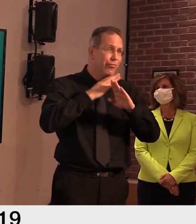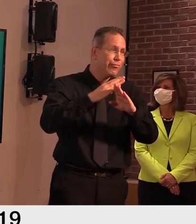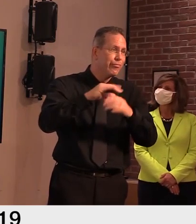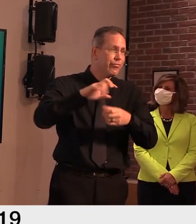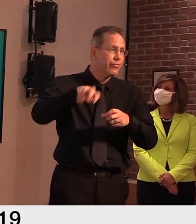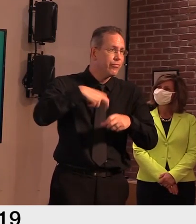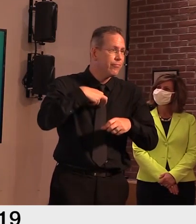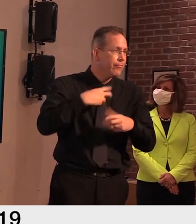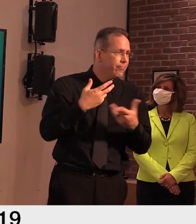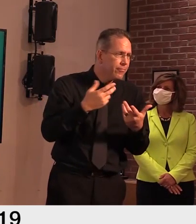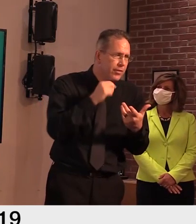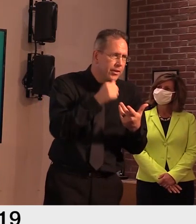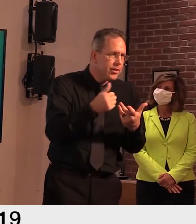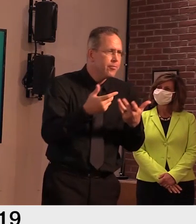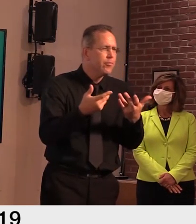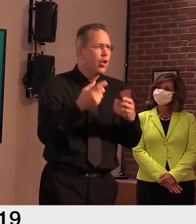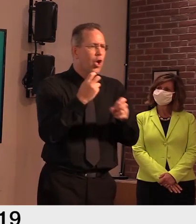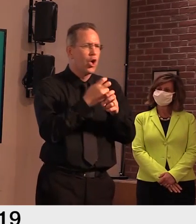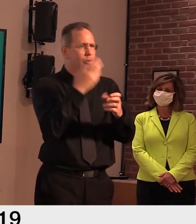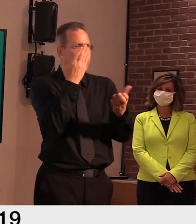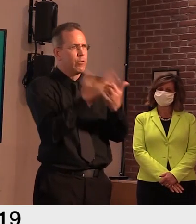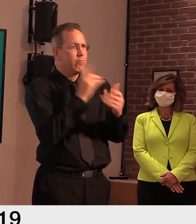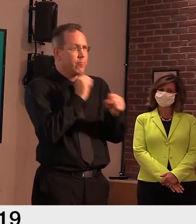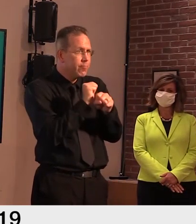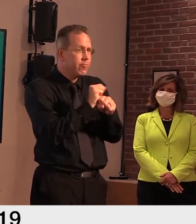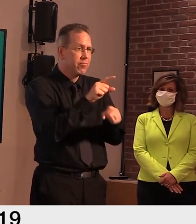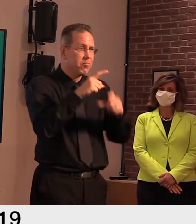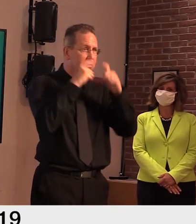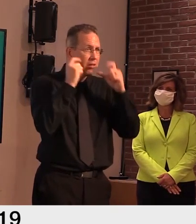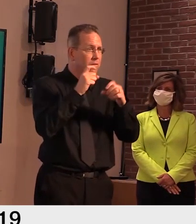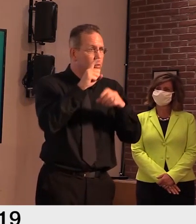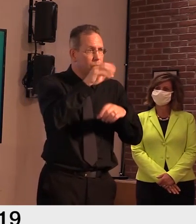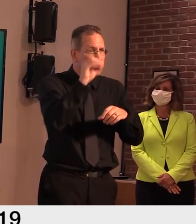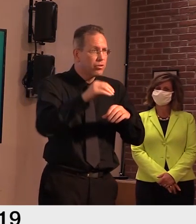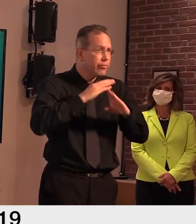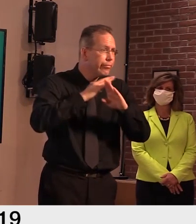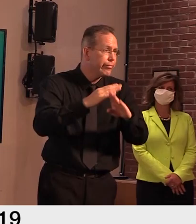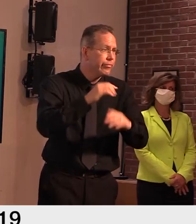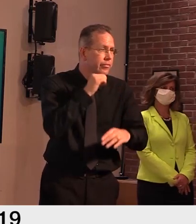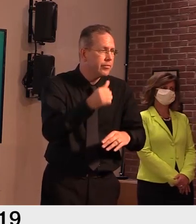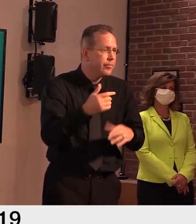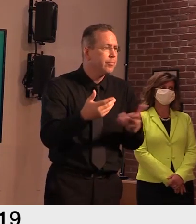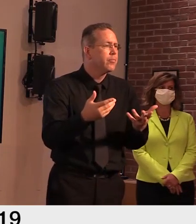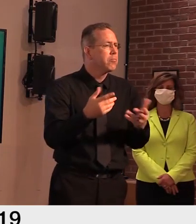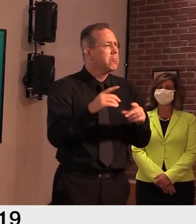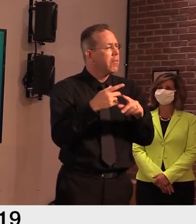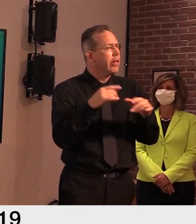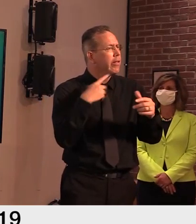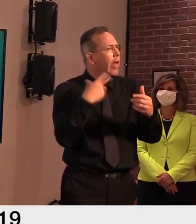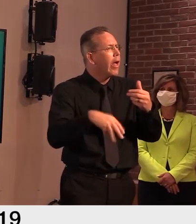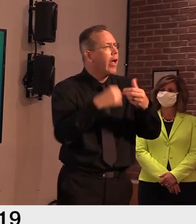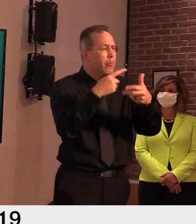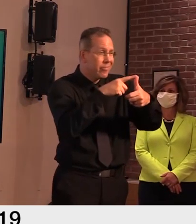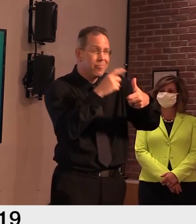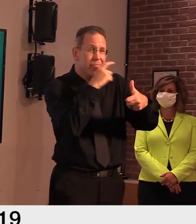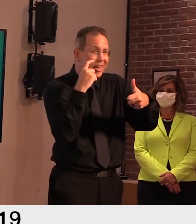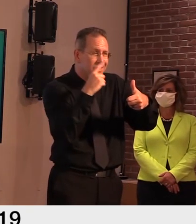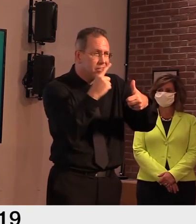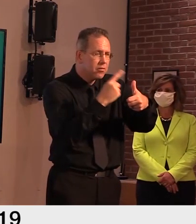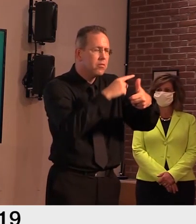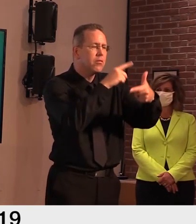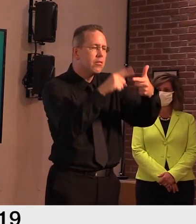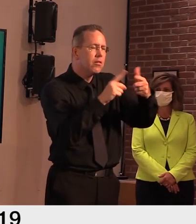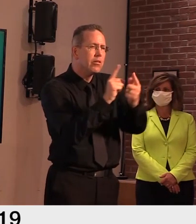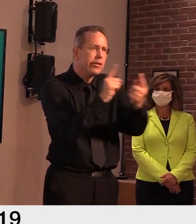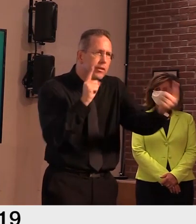descriptive epidemiologic study, it's not able to isolate masks out as clearly as one would